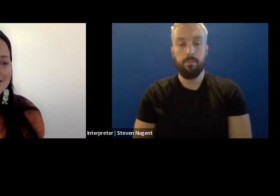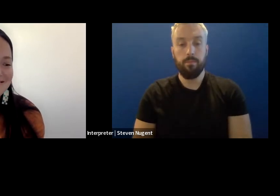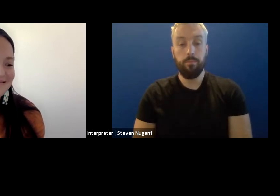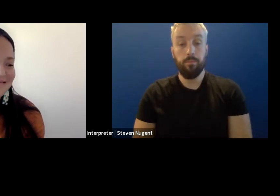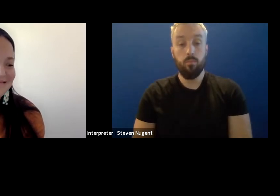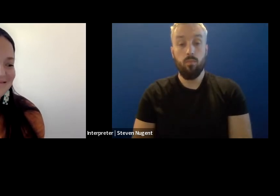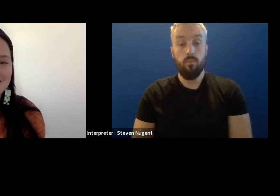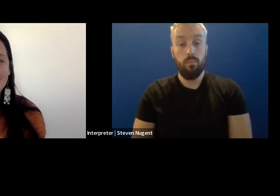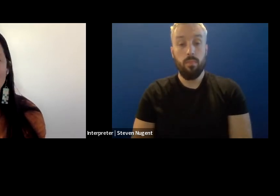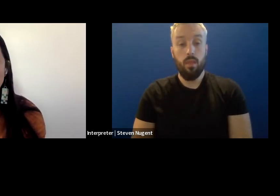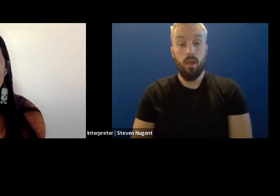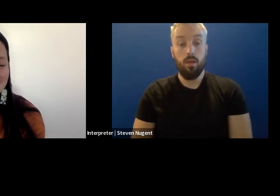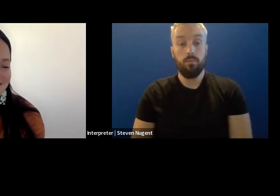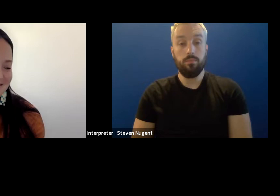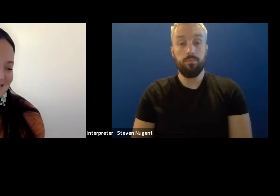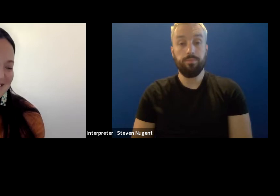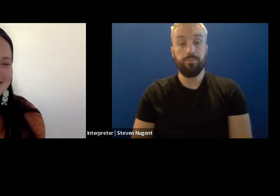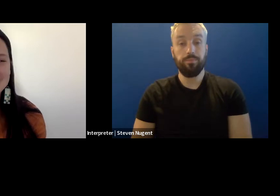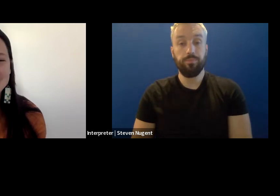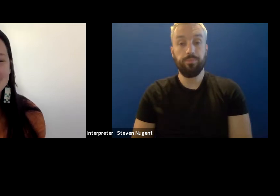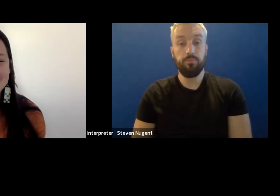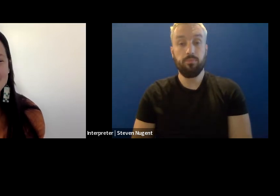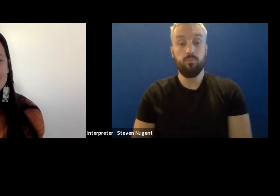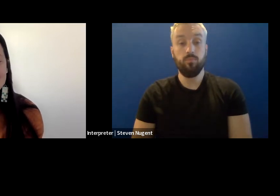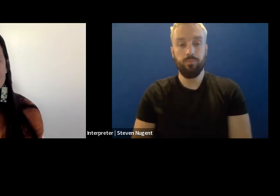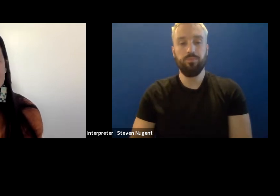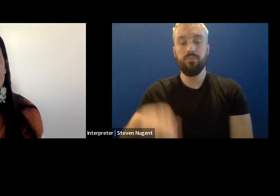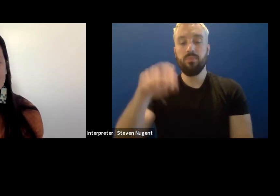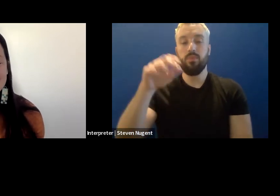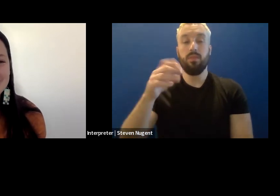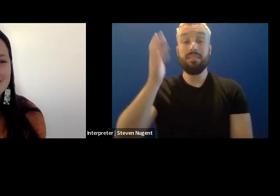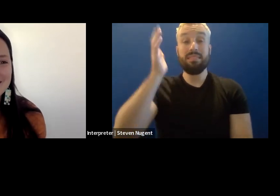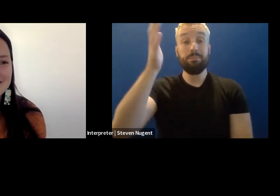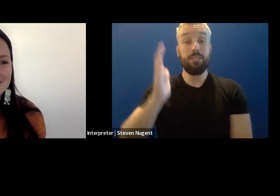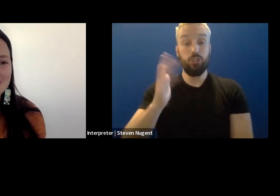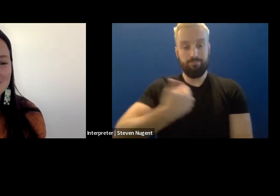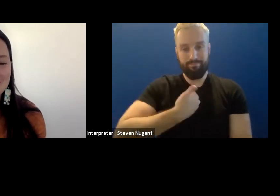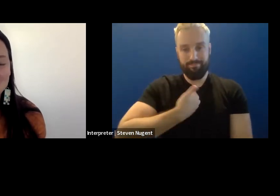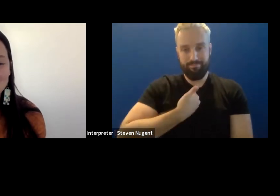And just once more, the speakers today are myself, Emily